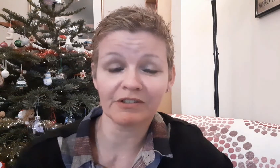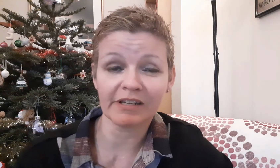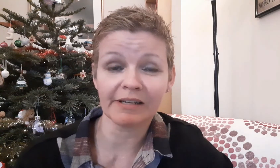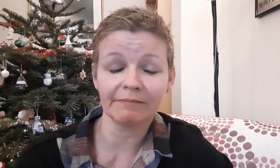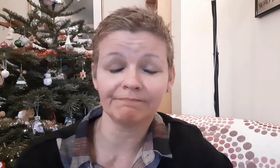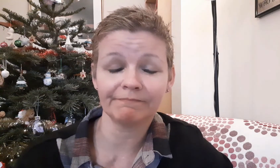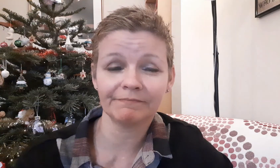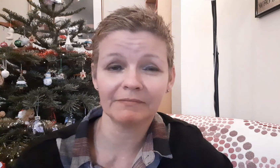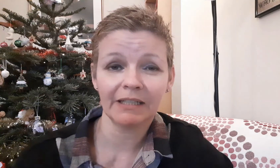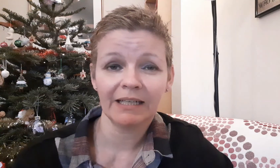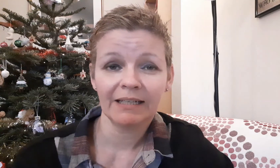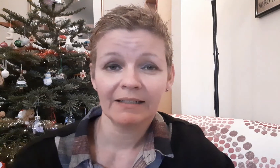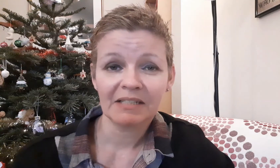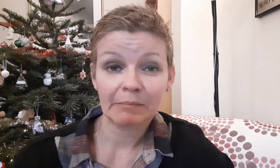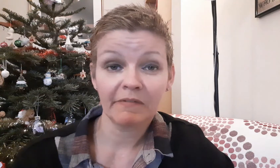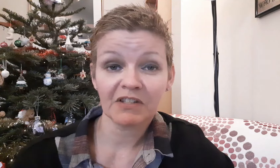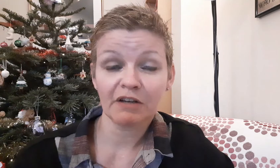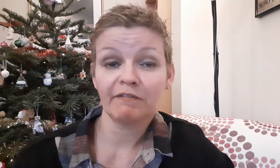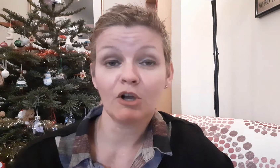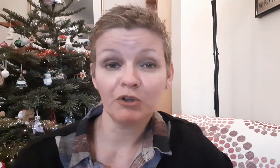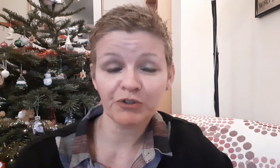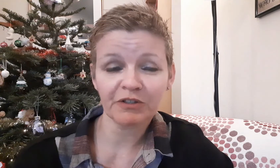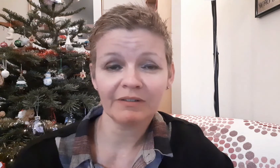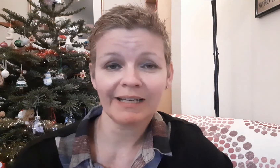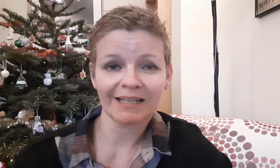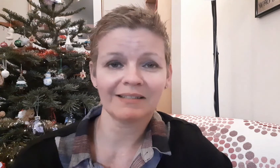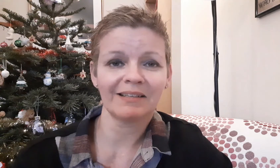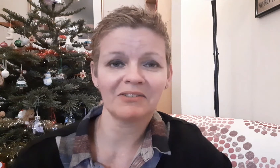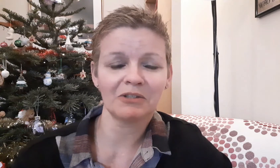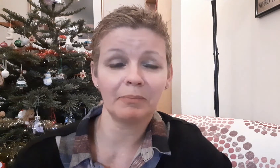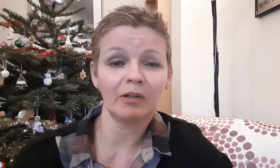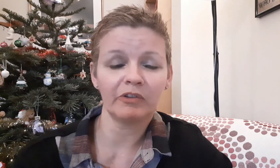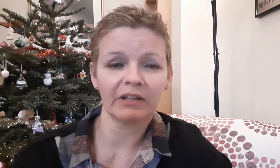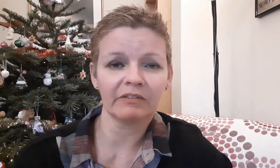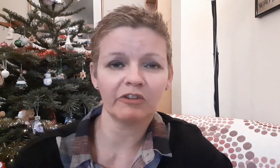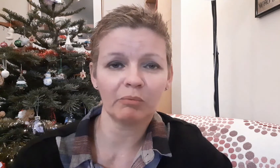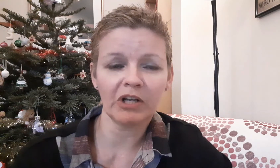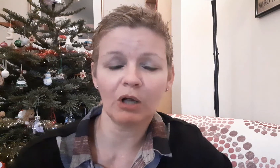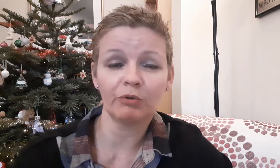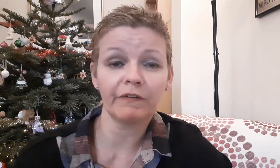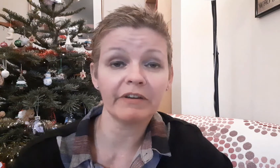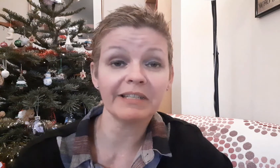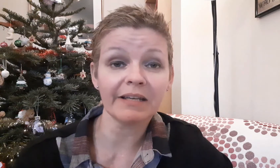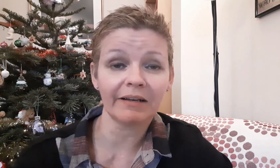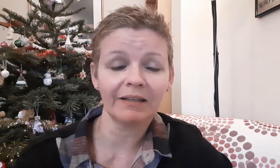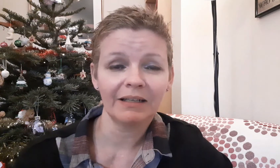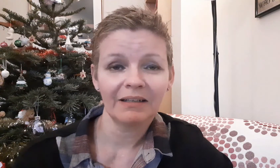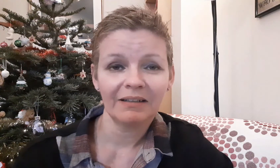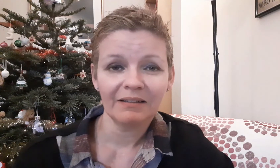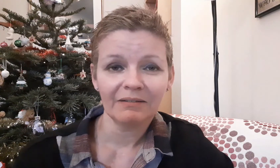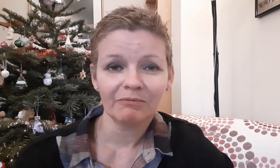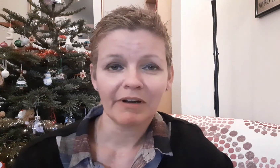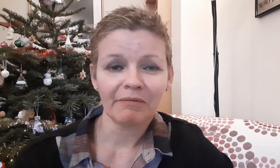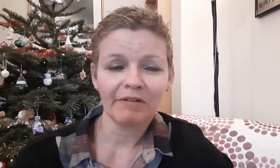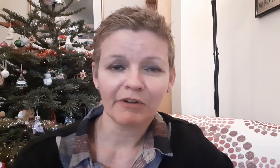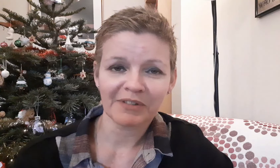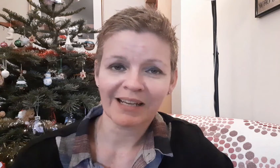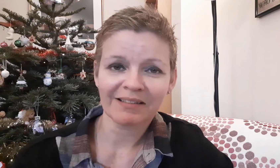year. Some of us have lost access to buildings that we hold very dear, whether we've lost access